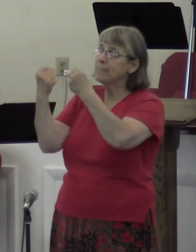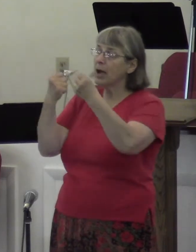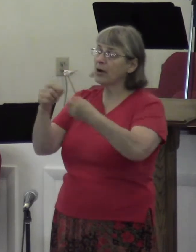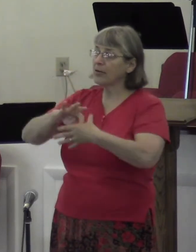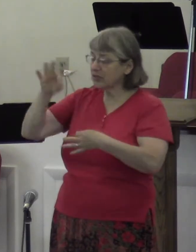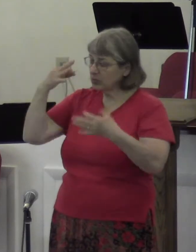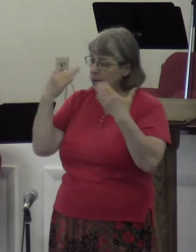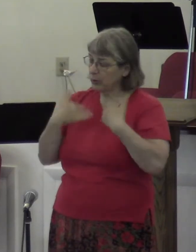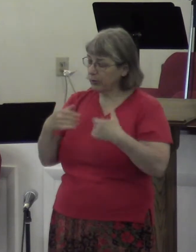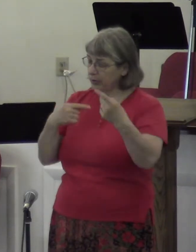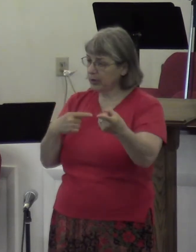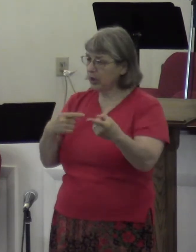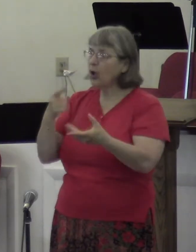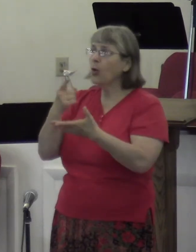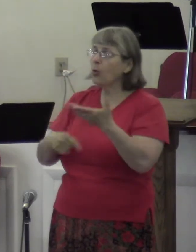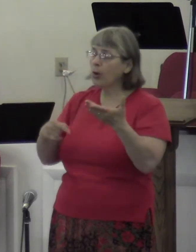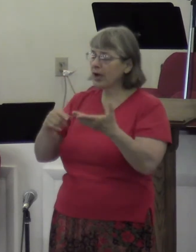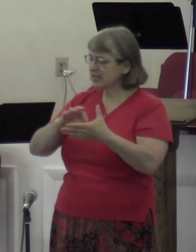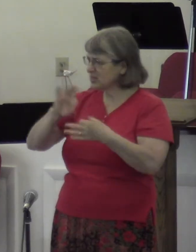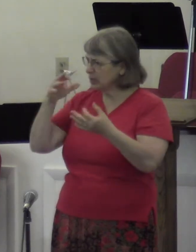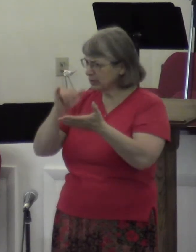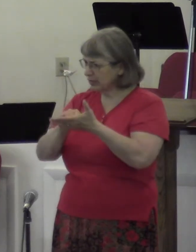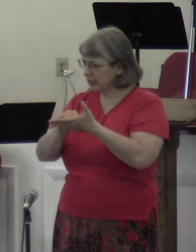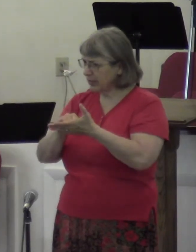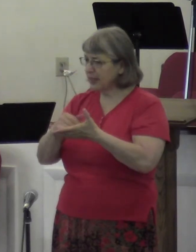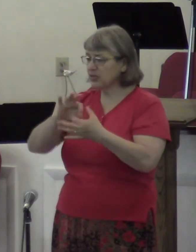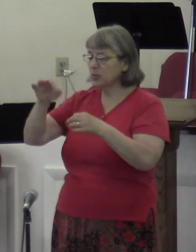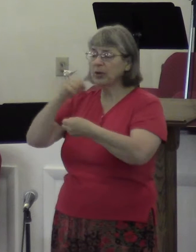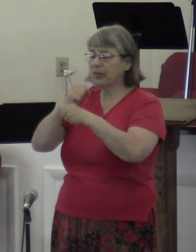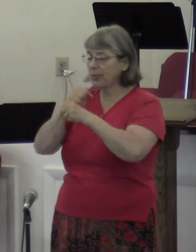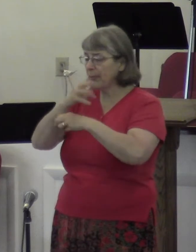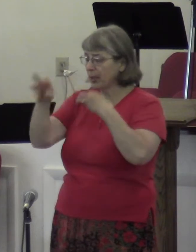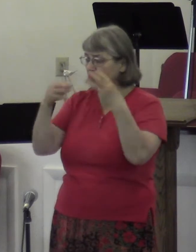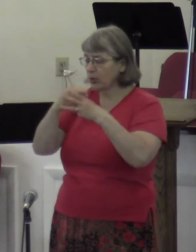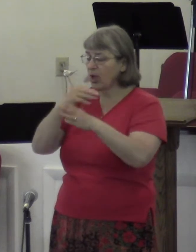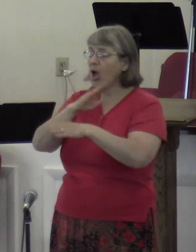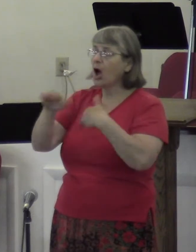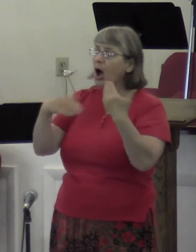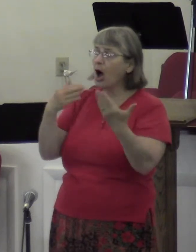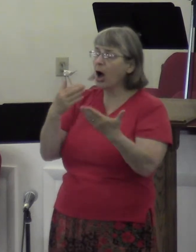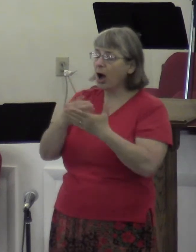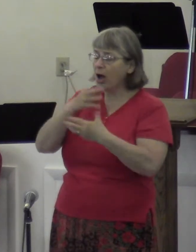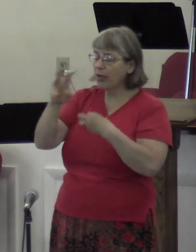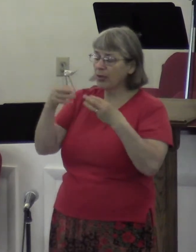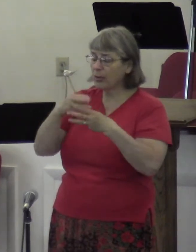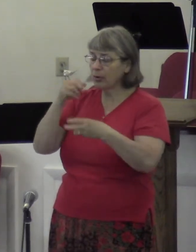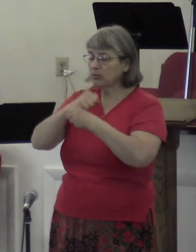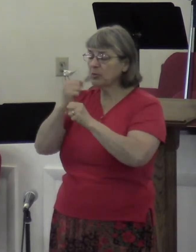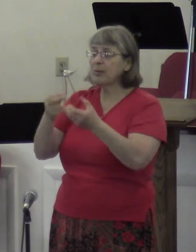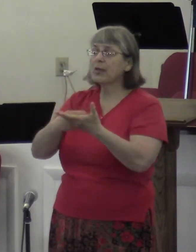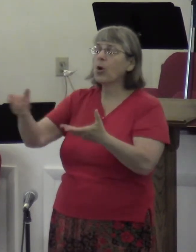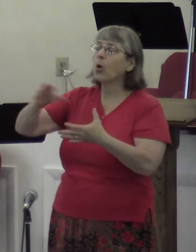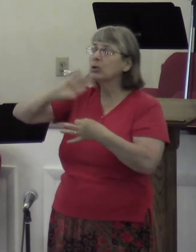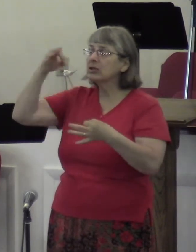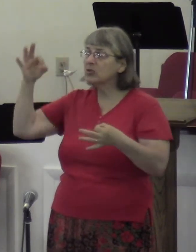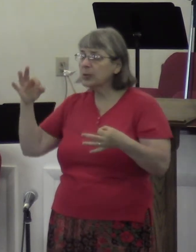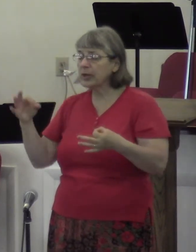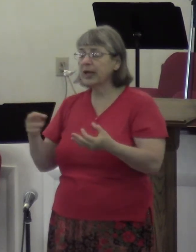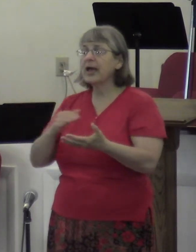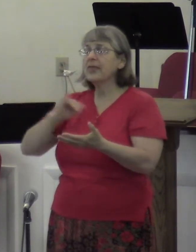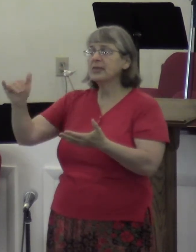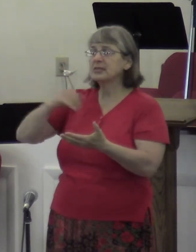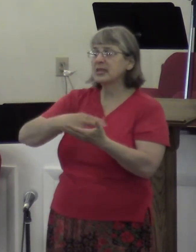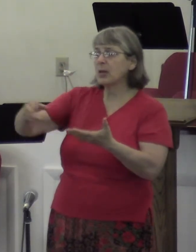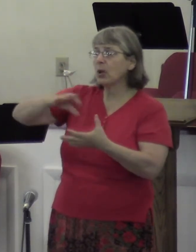power is that? It's the same Spirit that created the world. All the world was created by the Holy Spirit. Same Holy Spirit